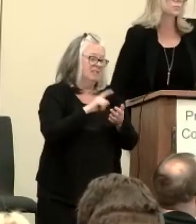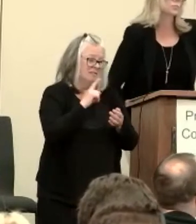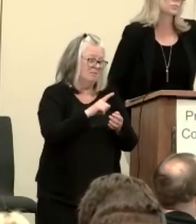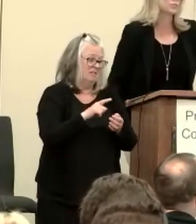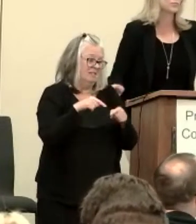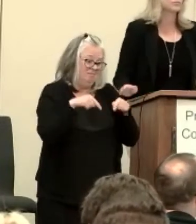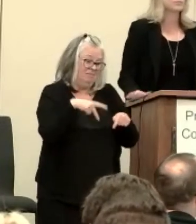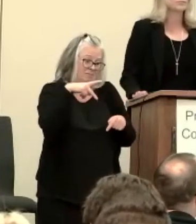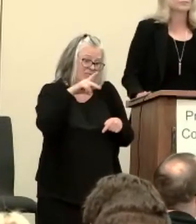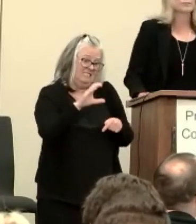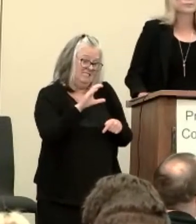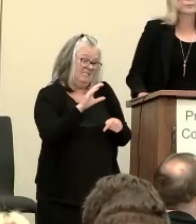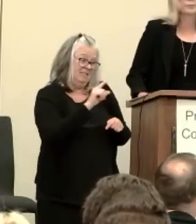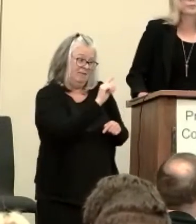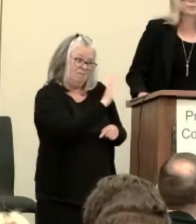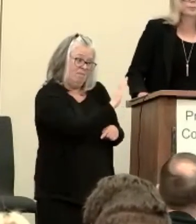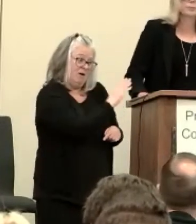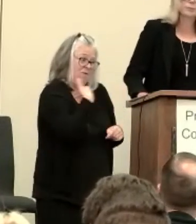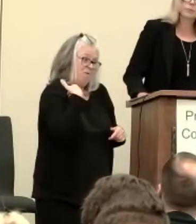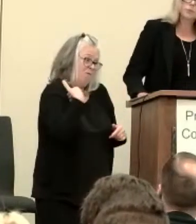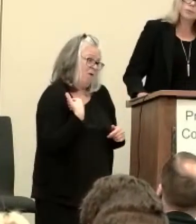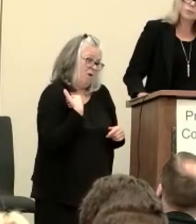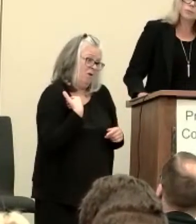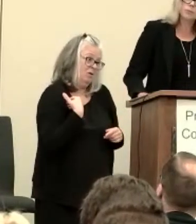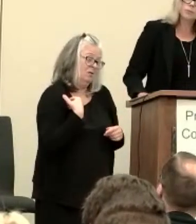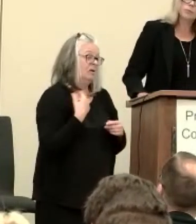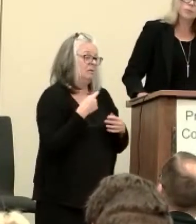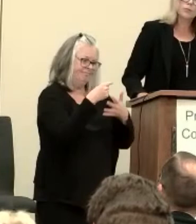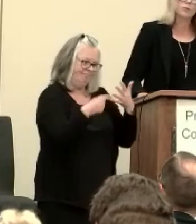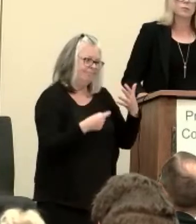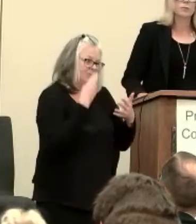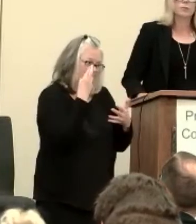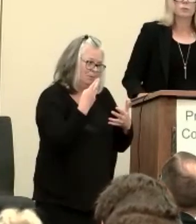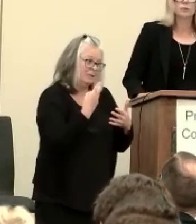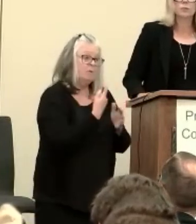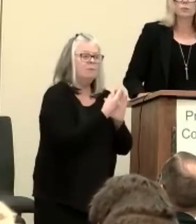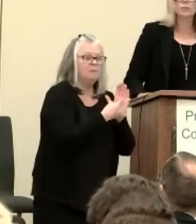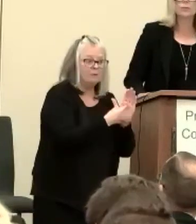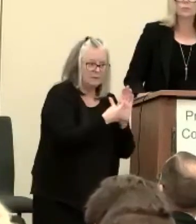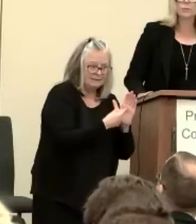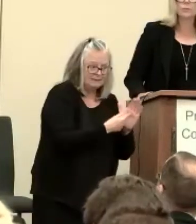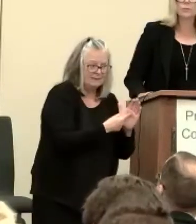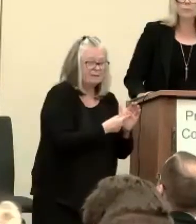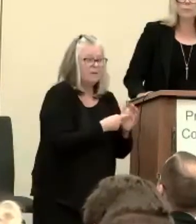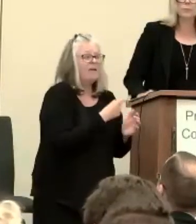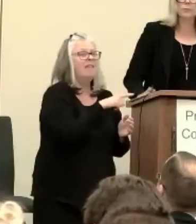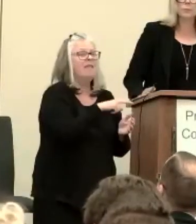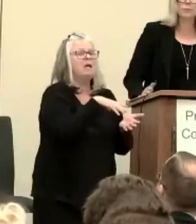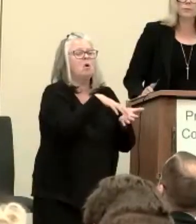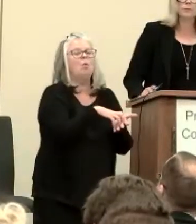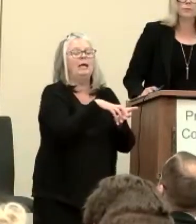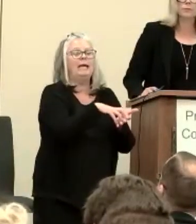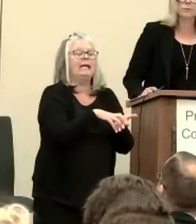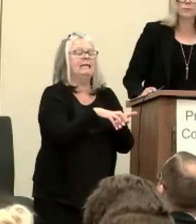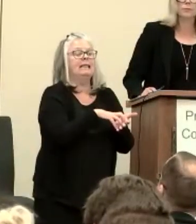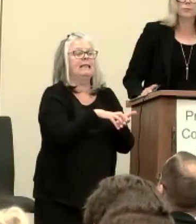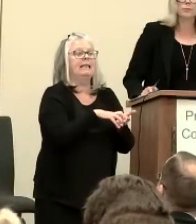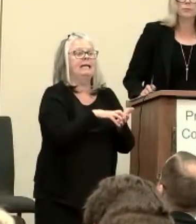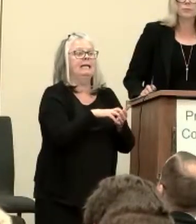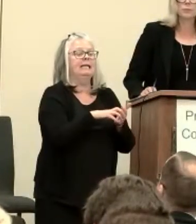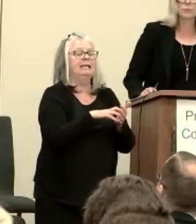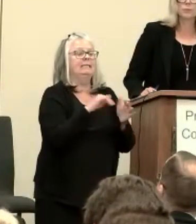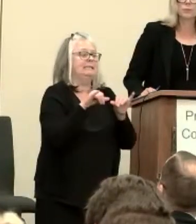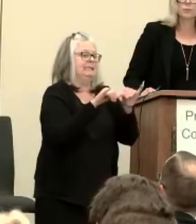current PC government. One of the things that they did was that they weakened the standards